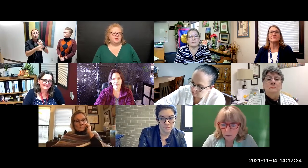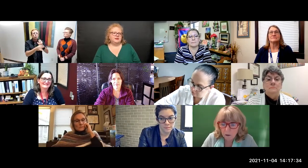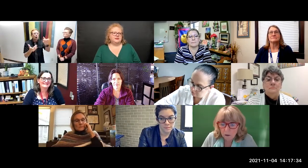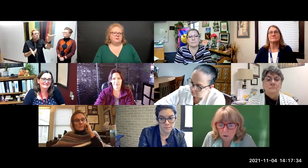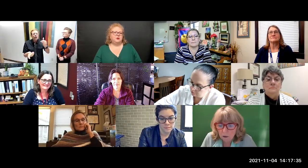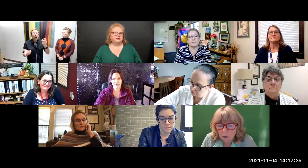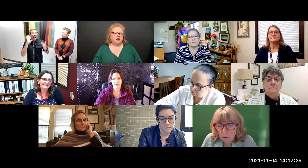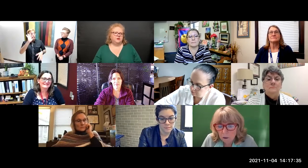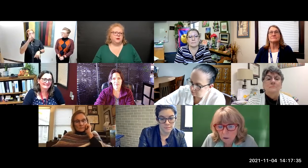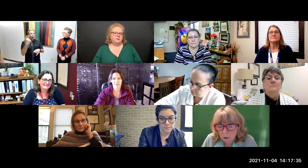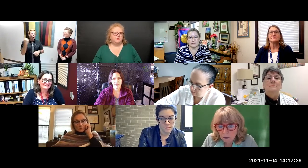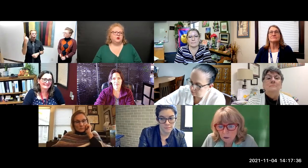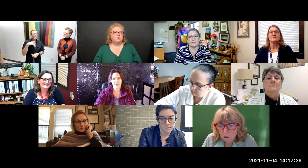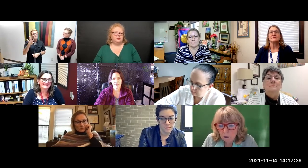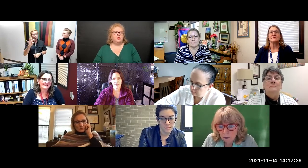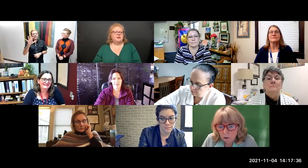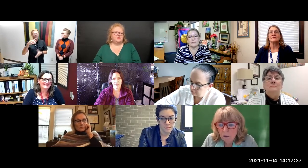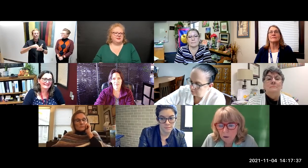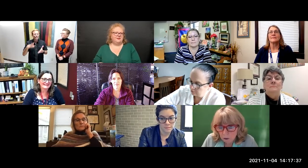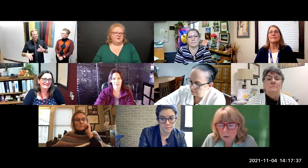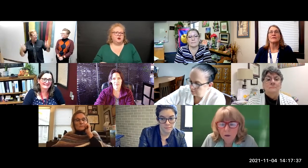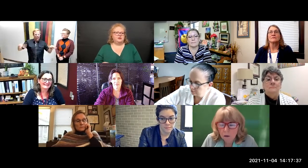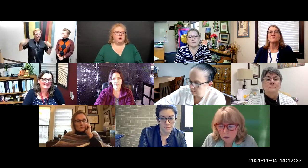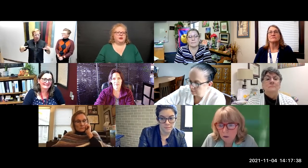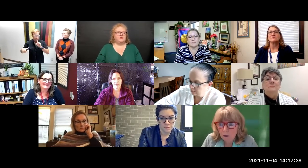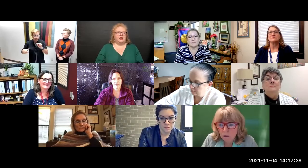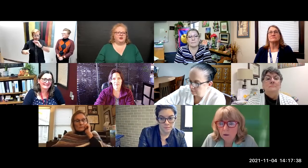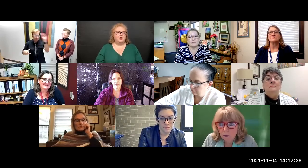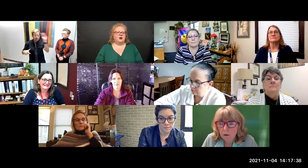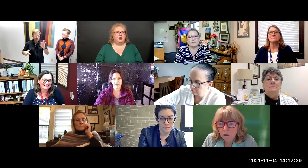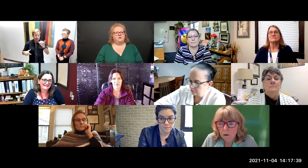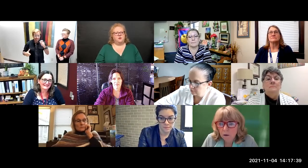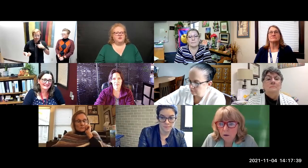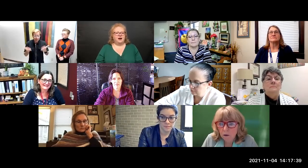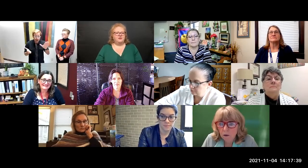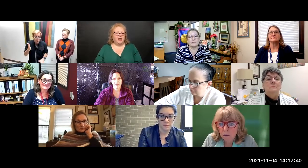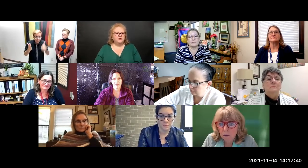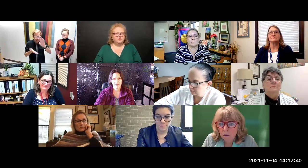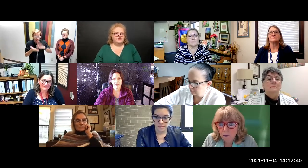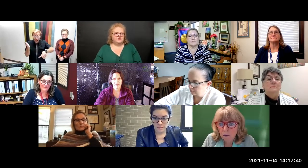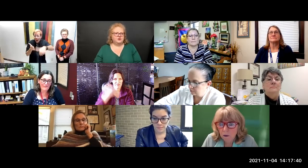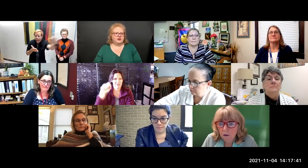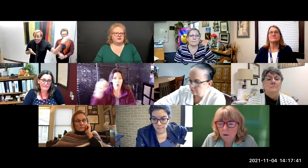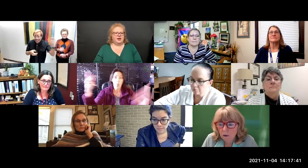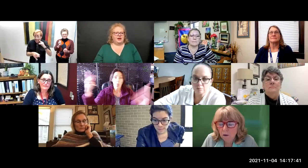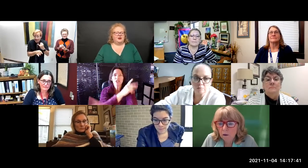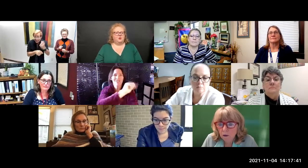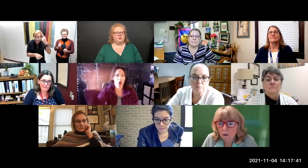in the same boat as other people, with the staffing. It's always, you talk about 400 or 500 students, and we